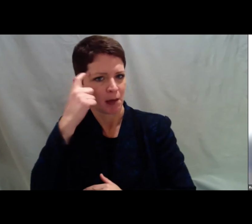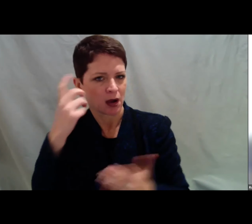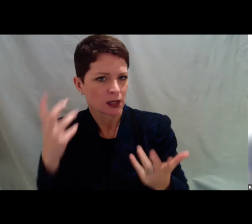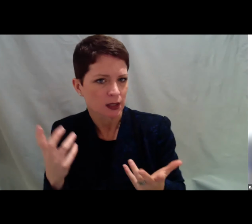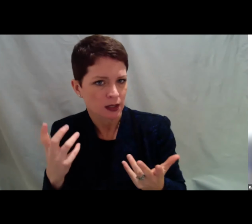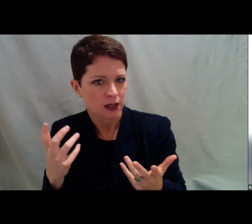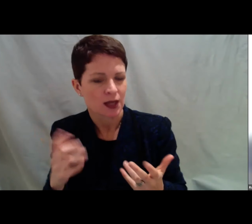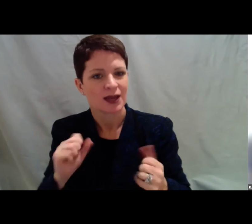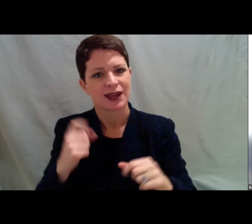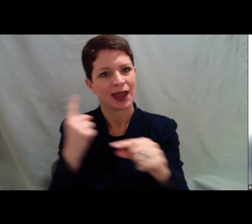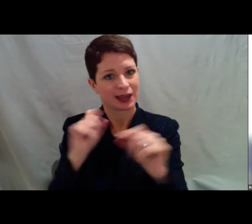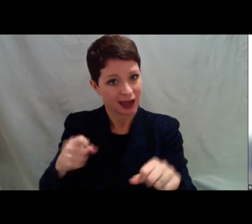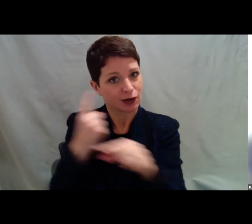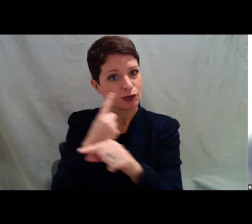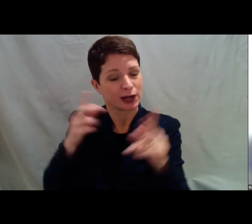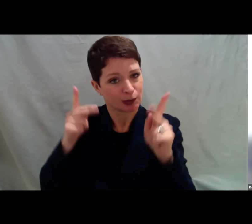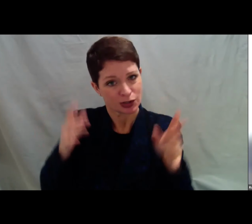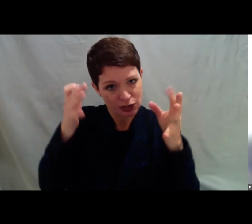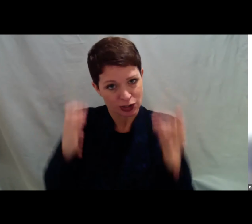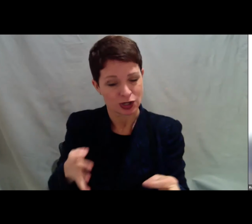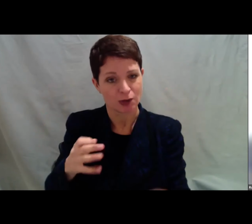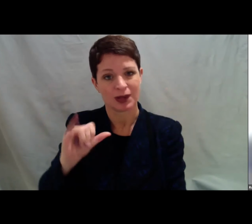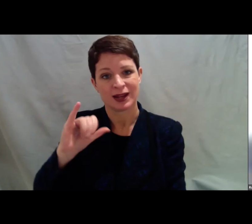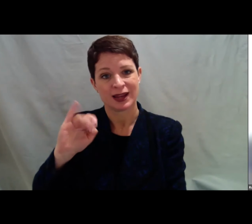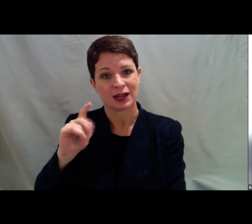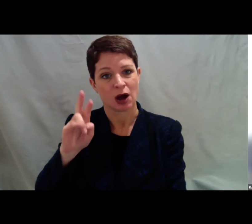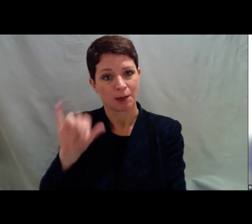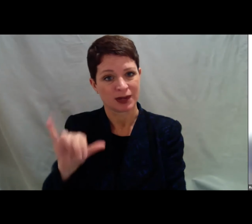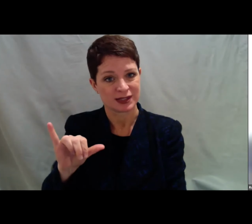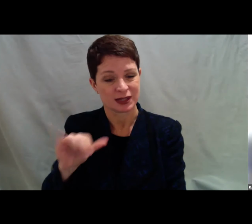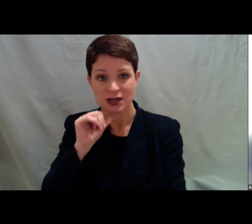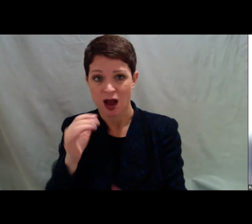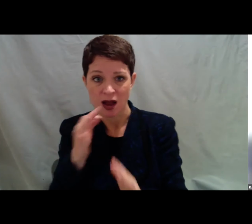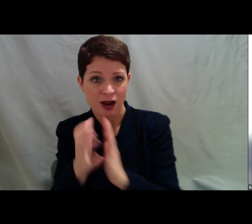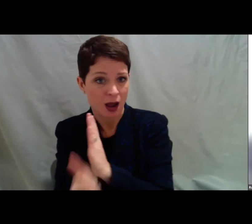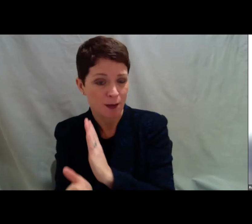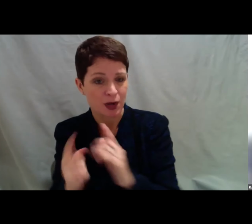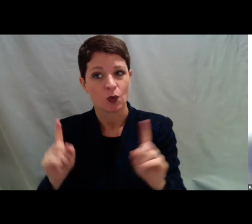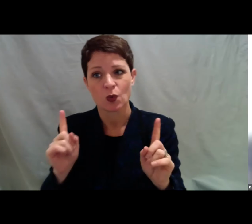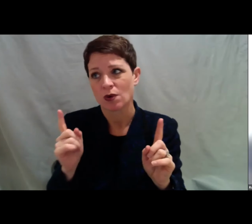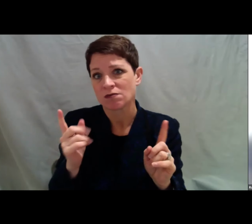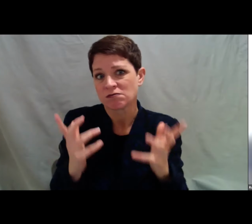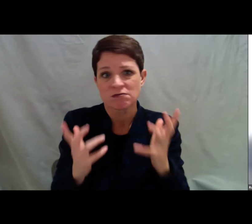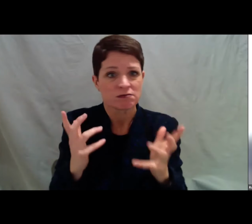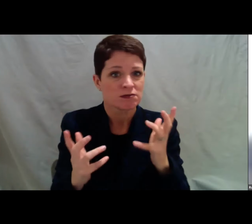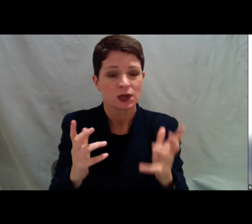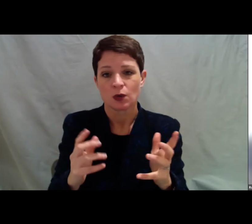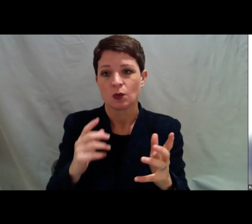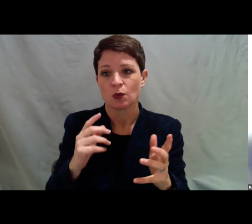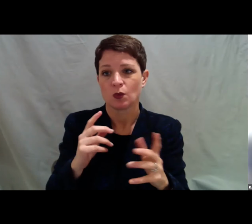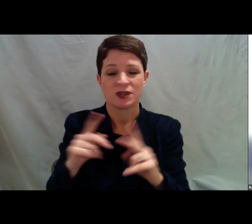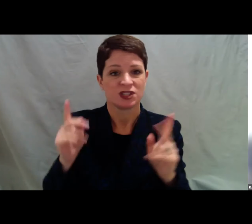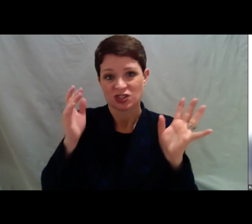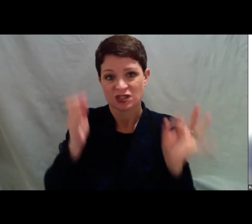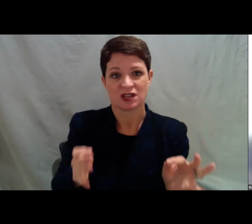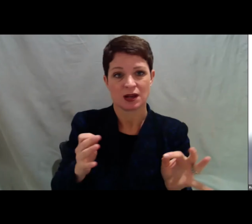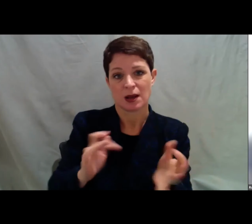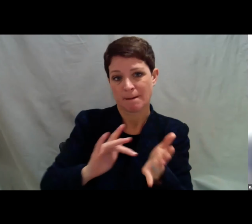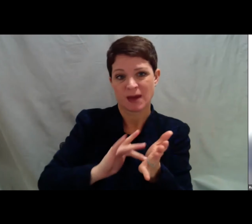Could ordinary people determine incompetency, or was it just the province of